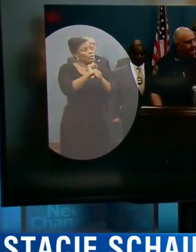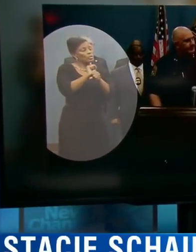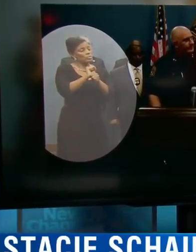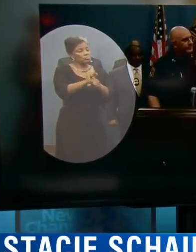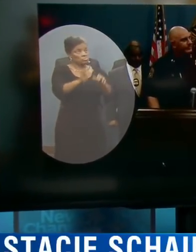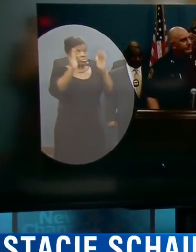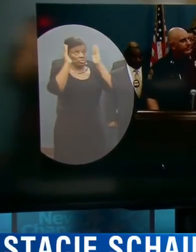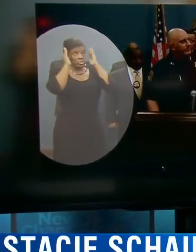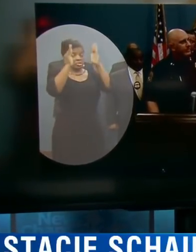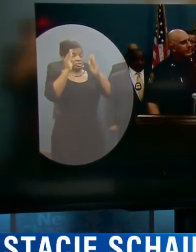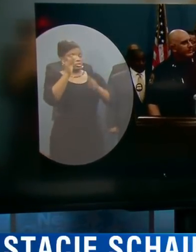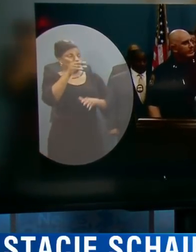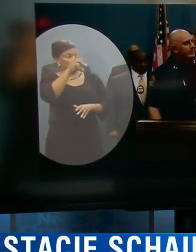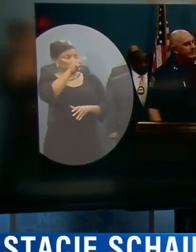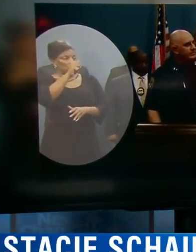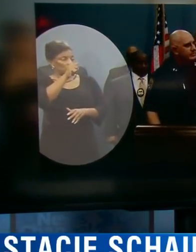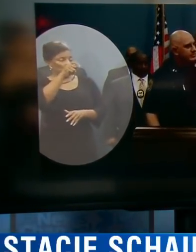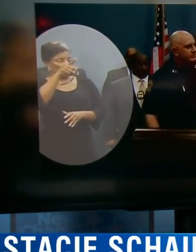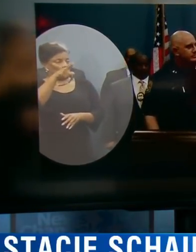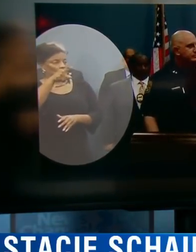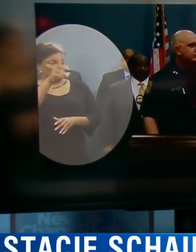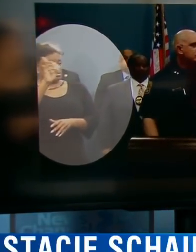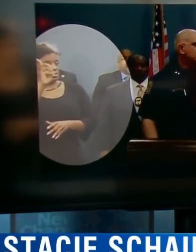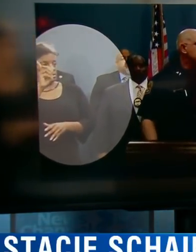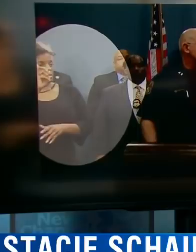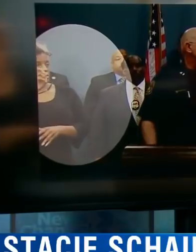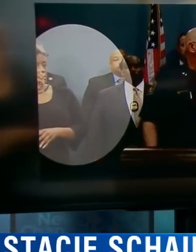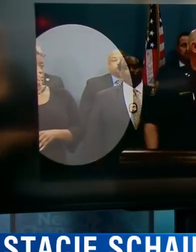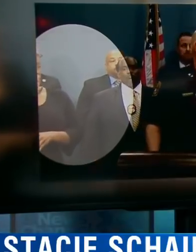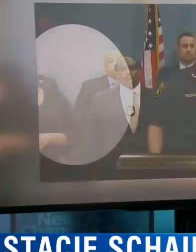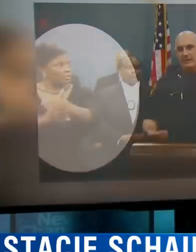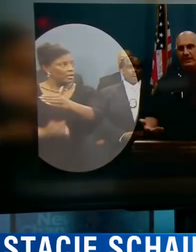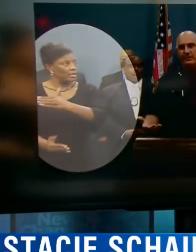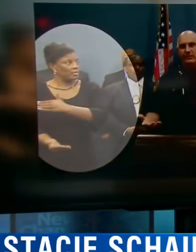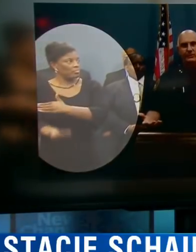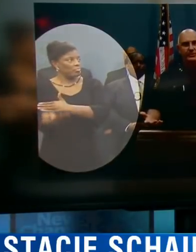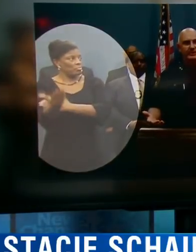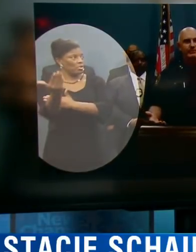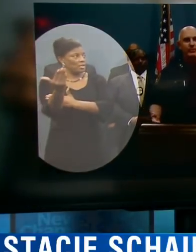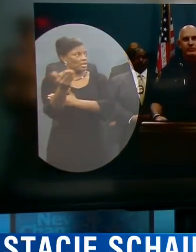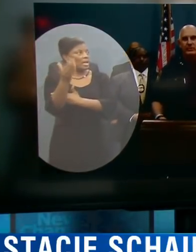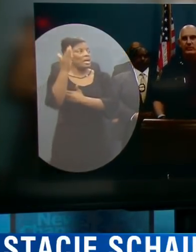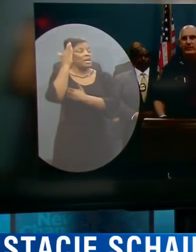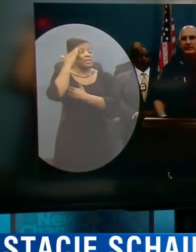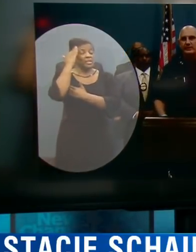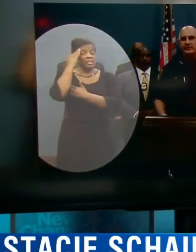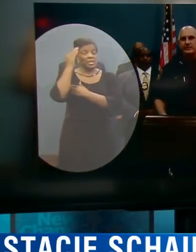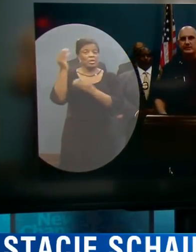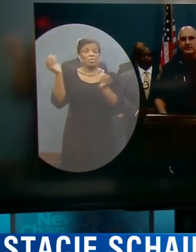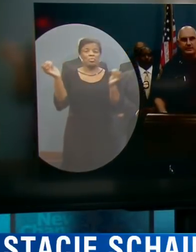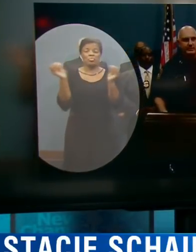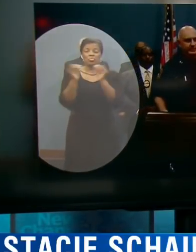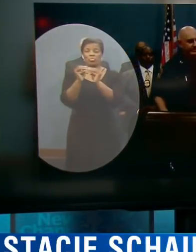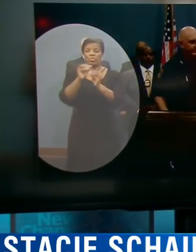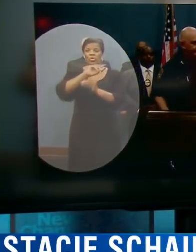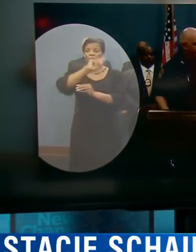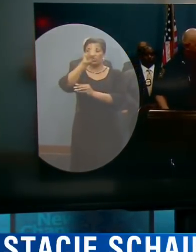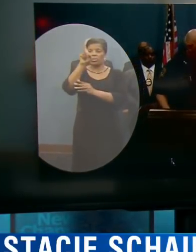in the Seminole Heights serial killing. They allowed a career criminal posing as a sign language interpreter to take